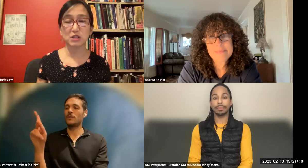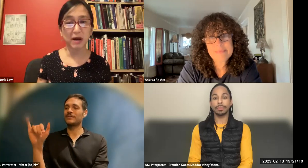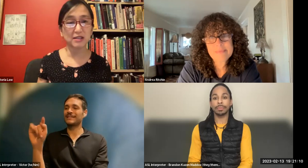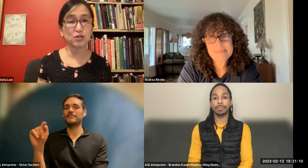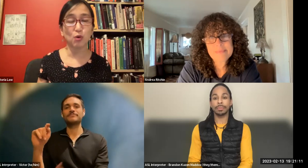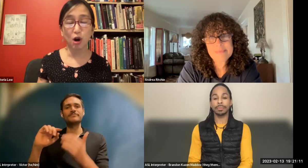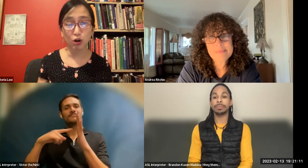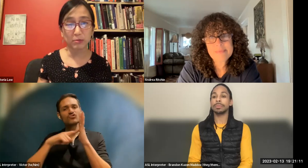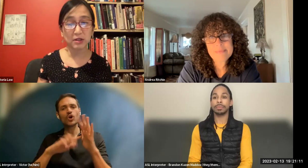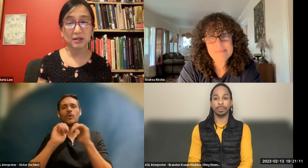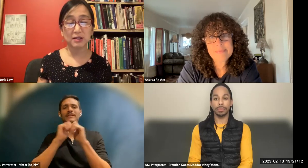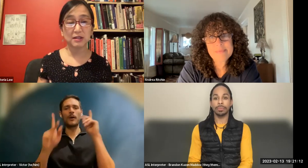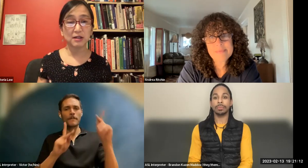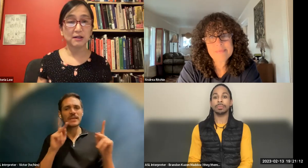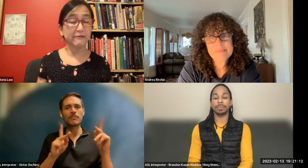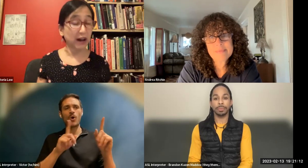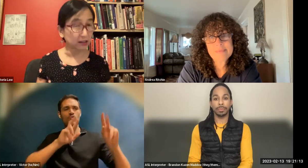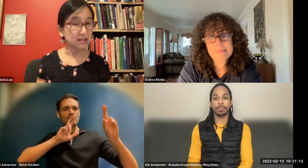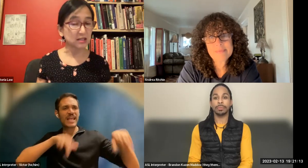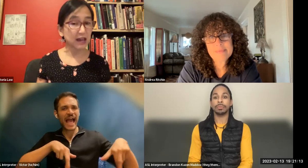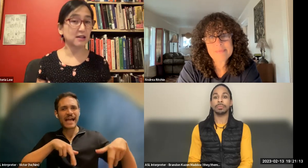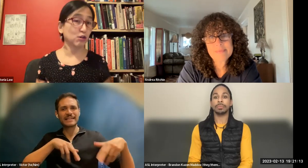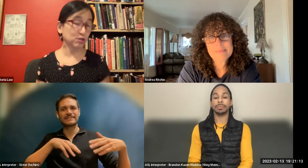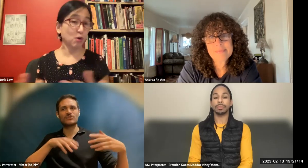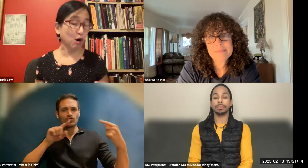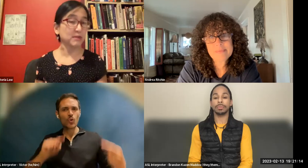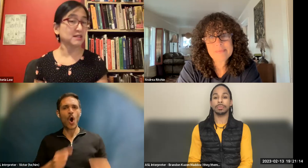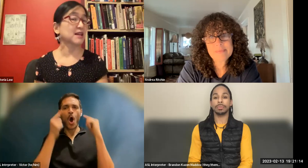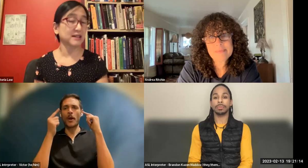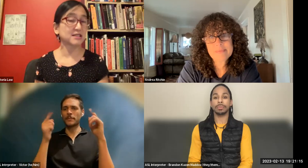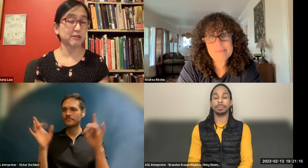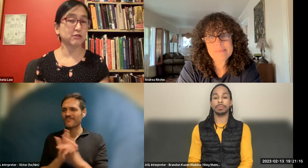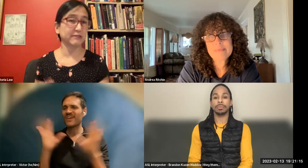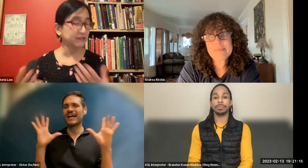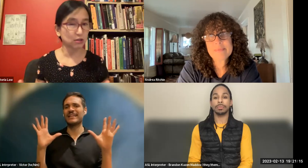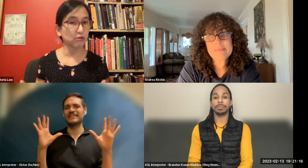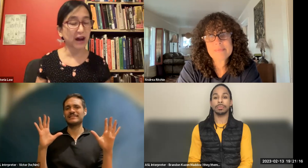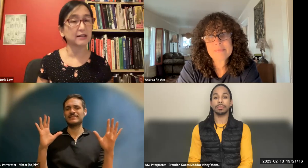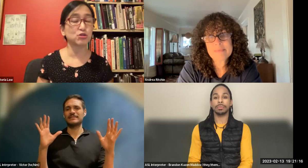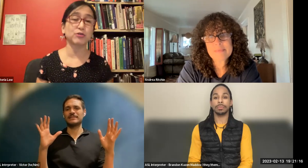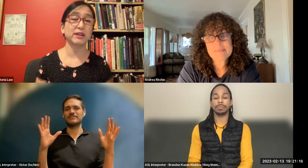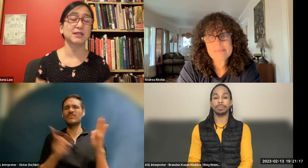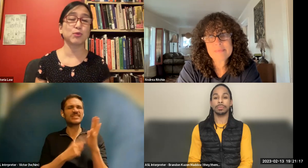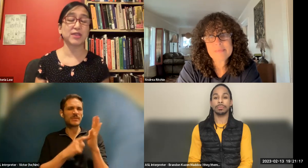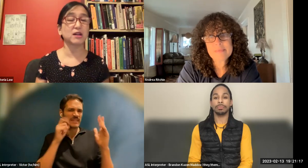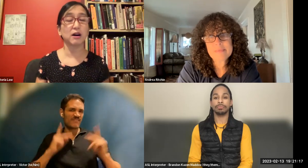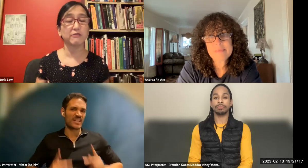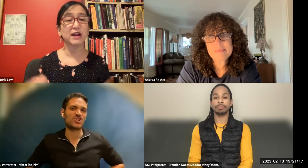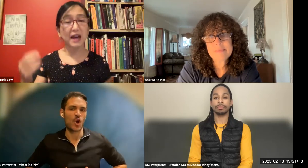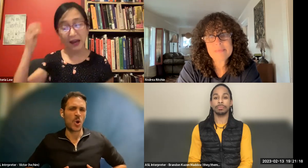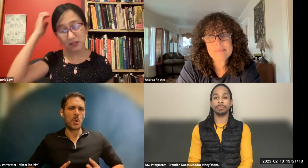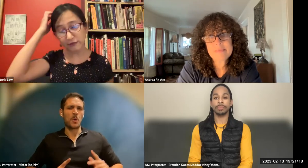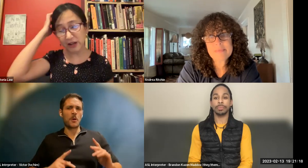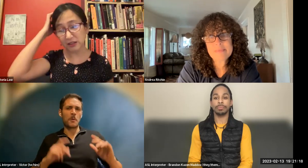reacted and responded to harm, violence, and also harm that is not necessarily physical violence or things that we think